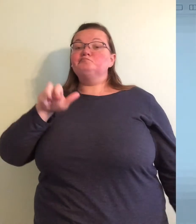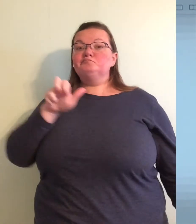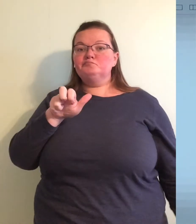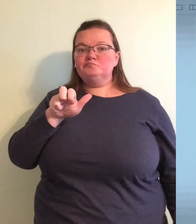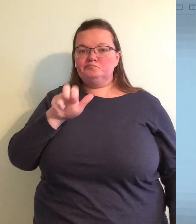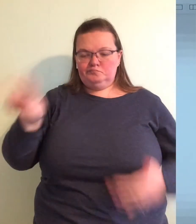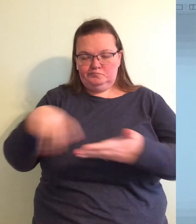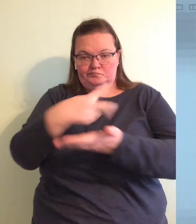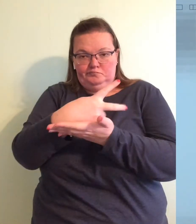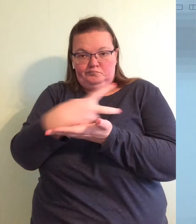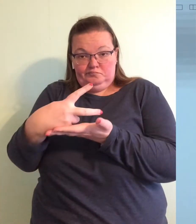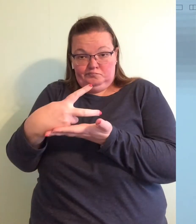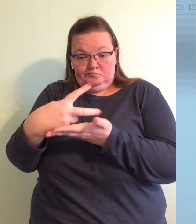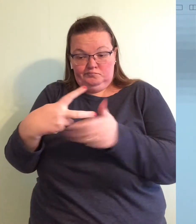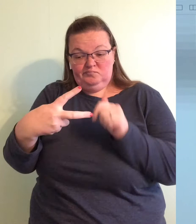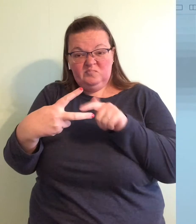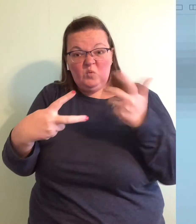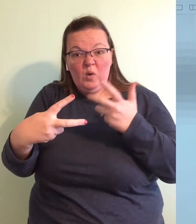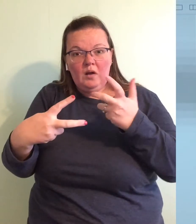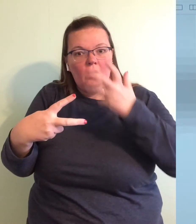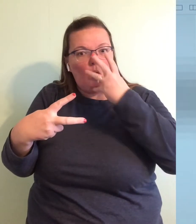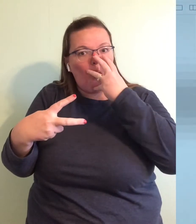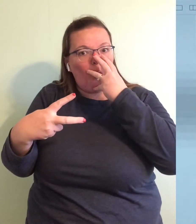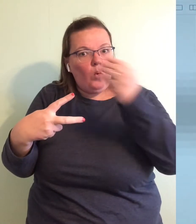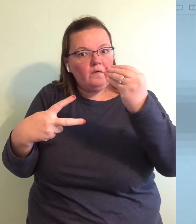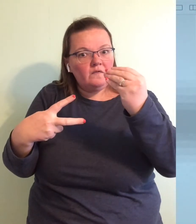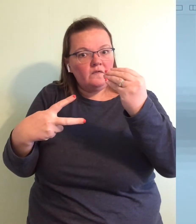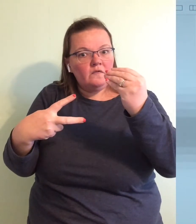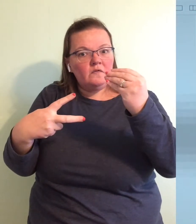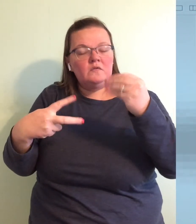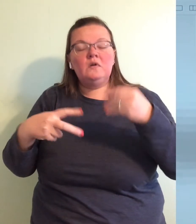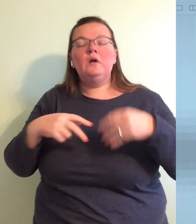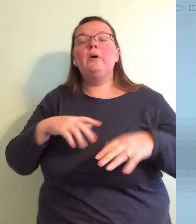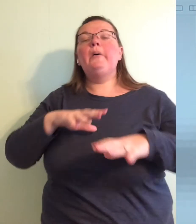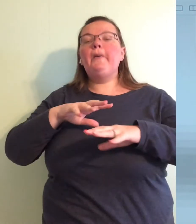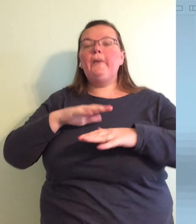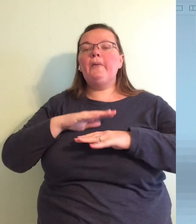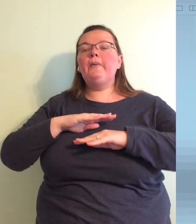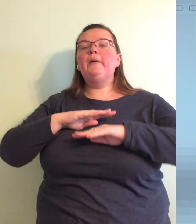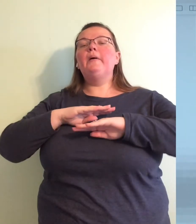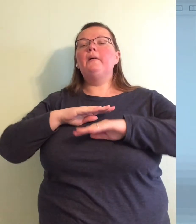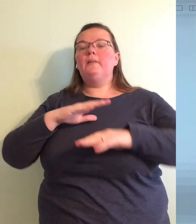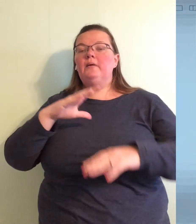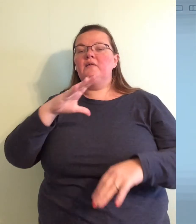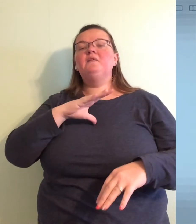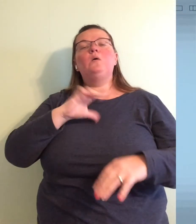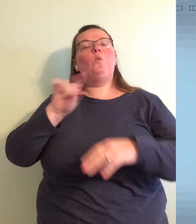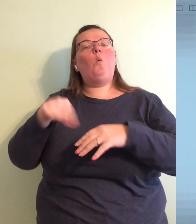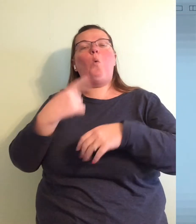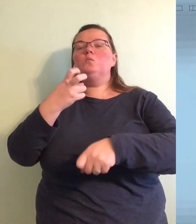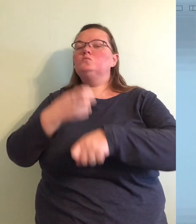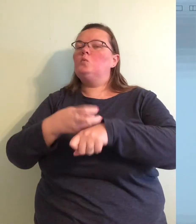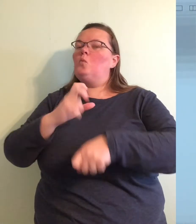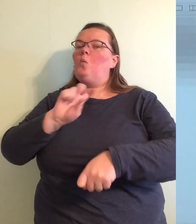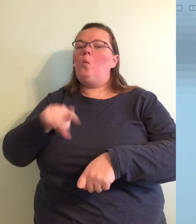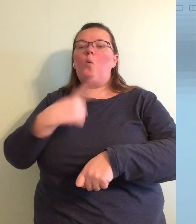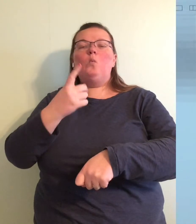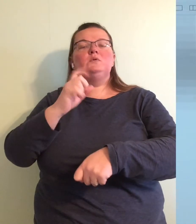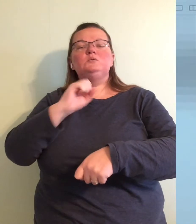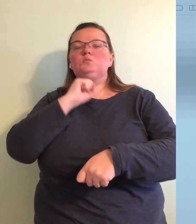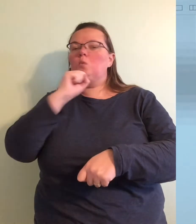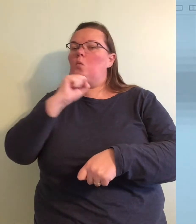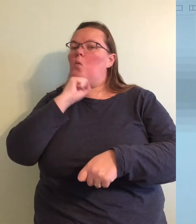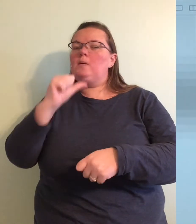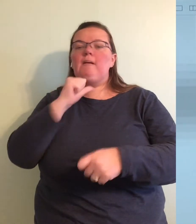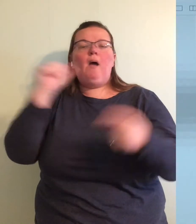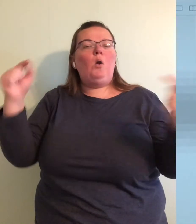lay a great wolf. It's all right, he kept saying to himself. It's only a stone wolf. It